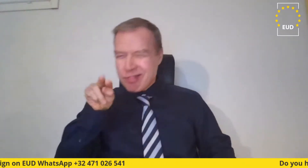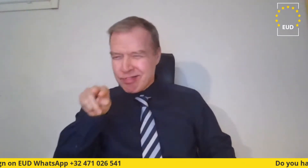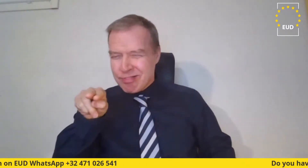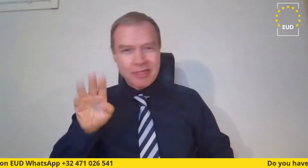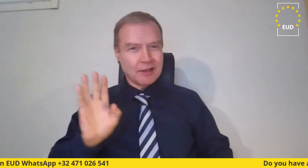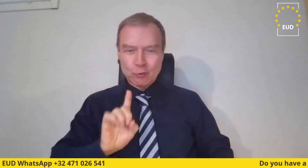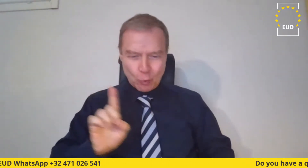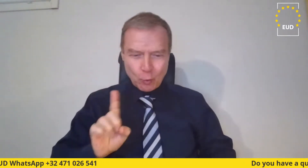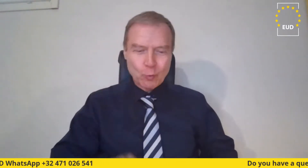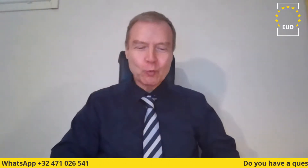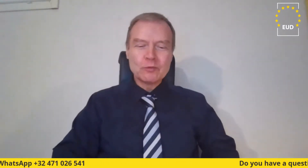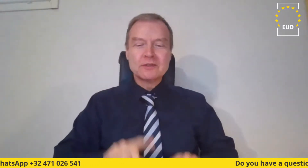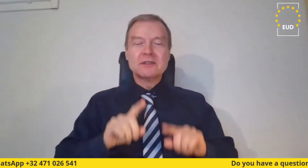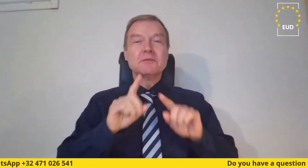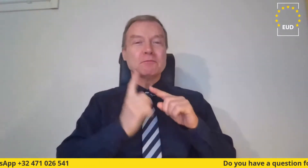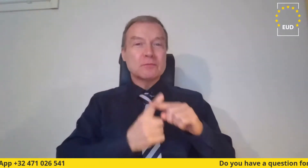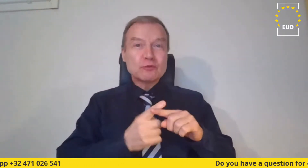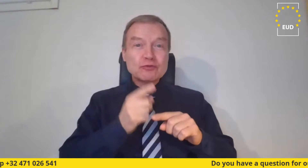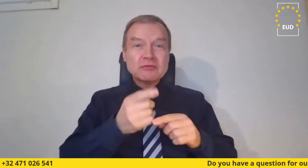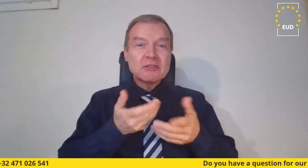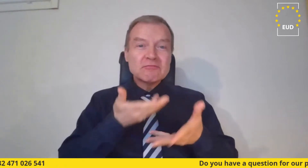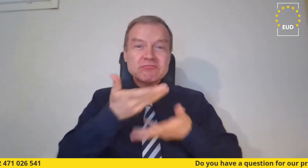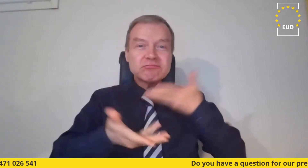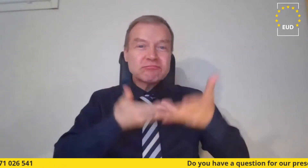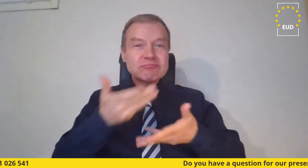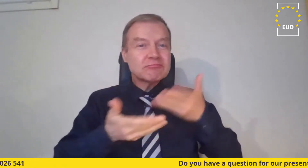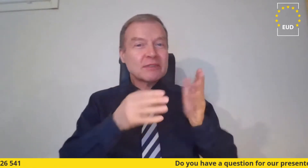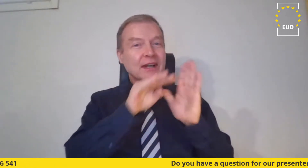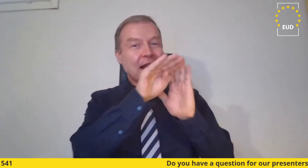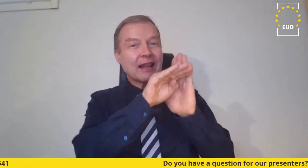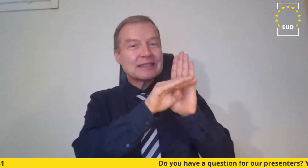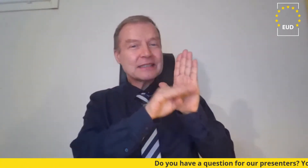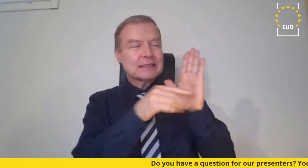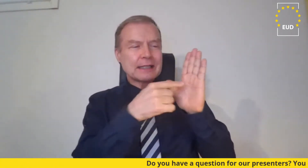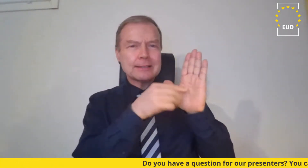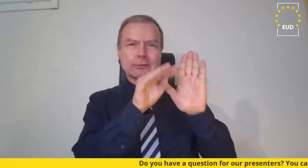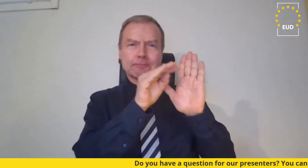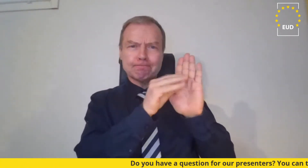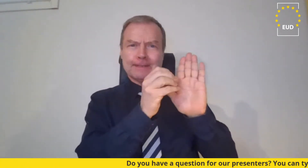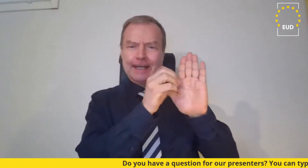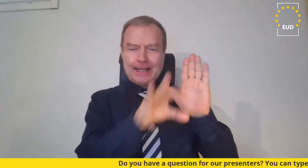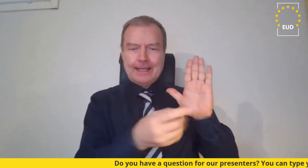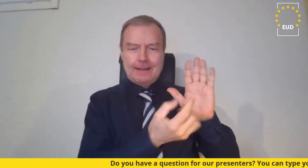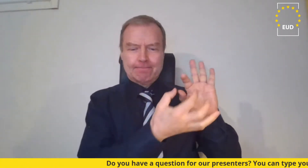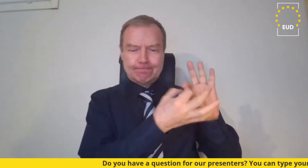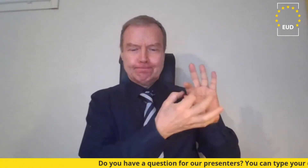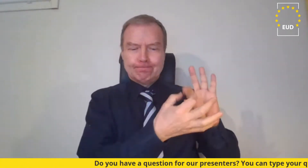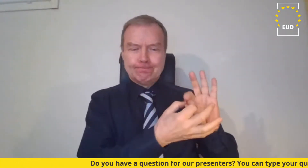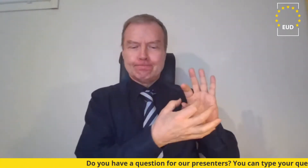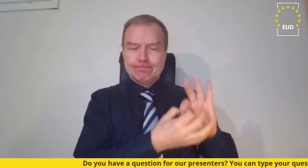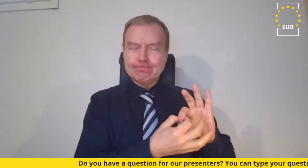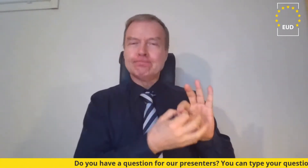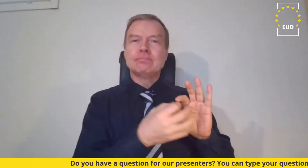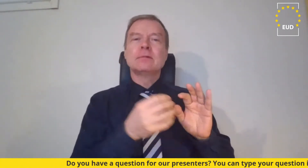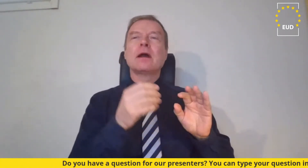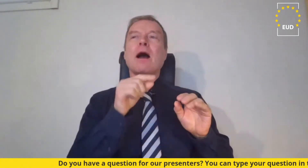You manage new opportunities where the viewer has the potential to resize the